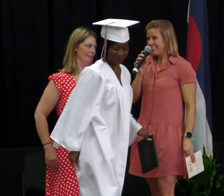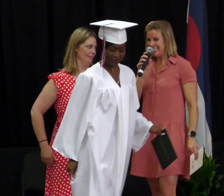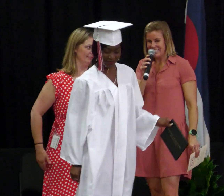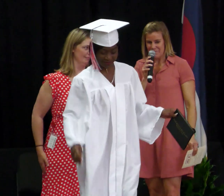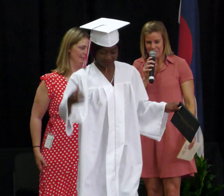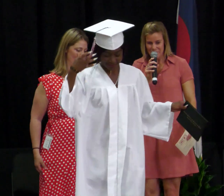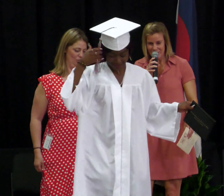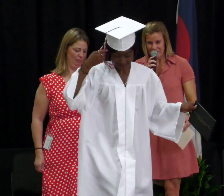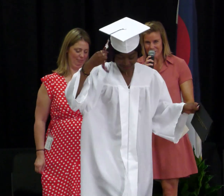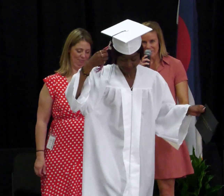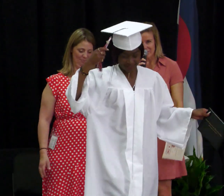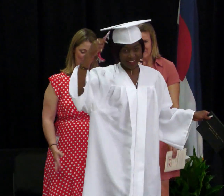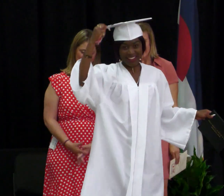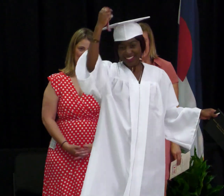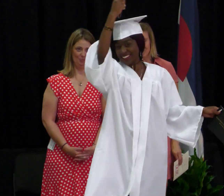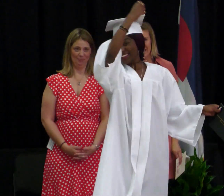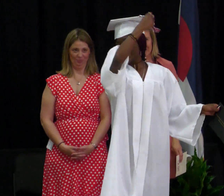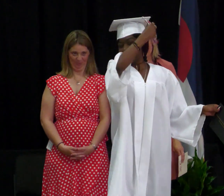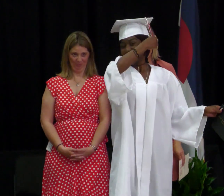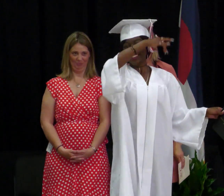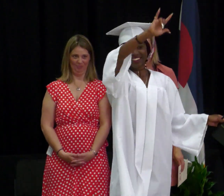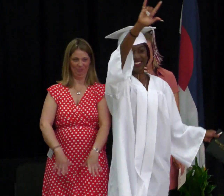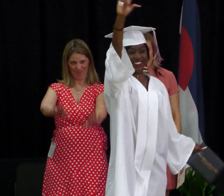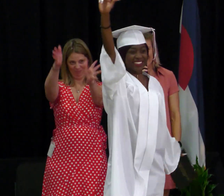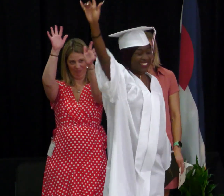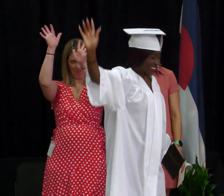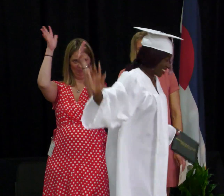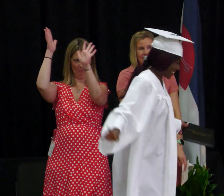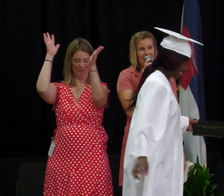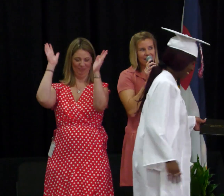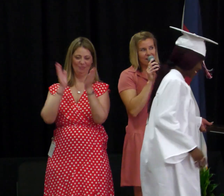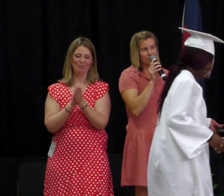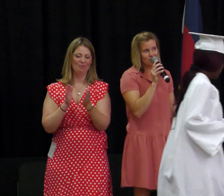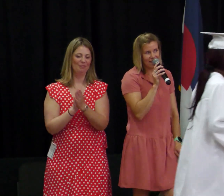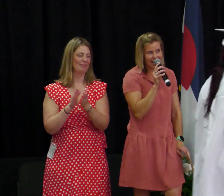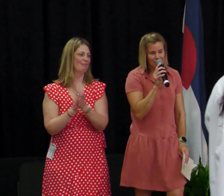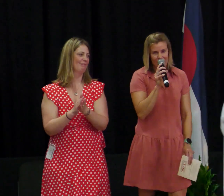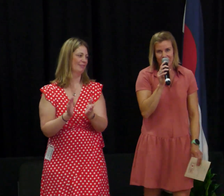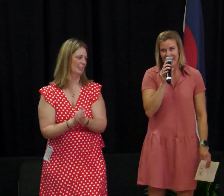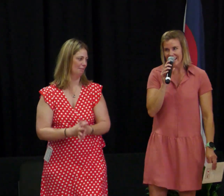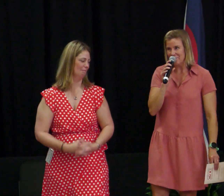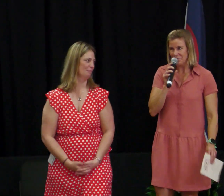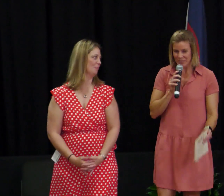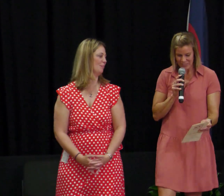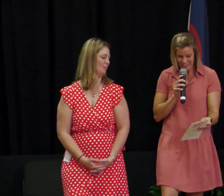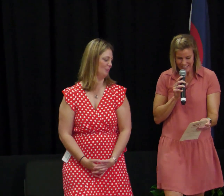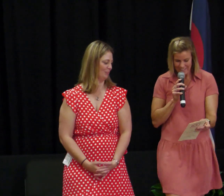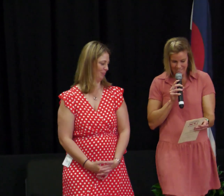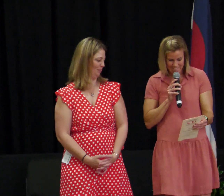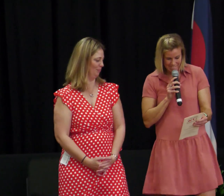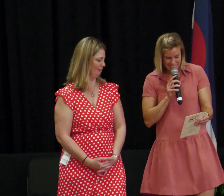And she's stepping forward To the corner of the stage Tassel from right to left An I love you sign Above her head